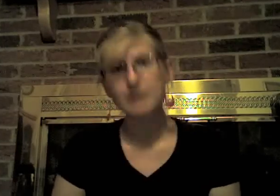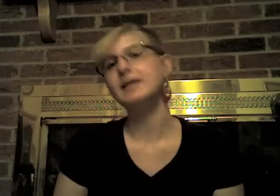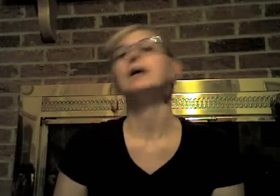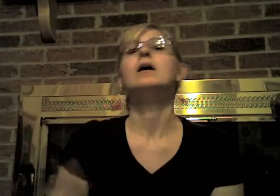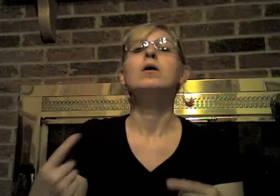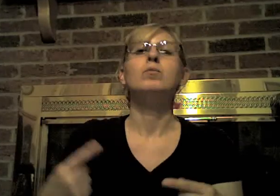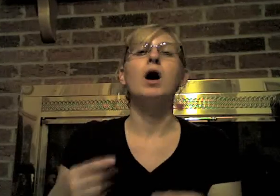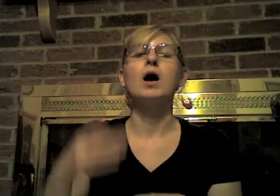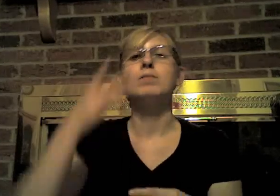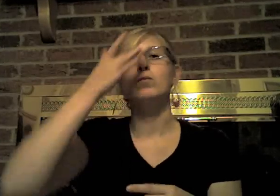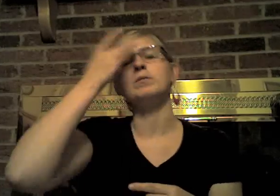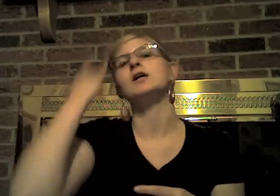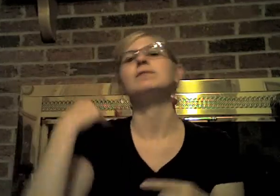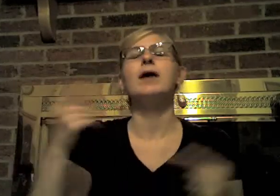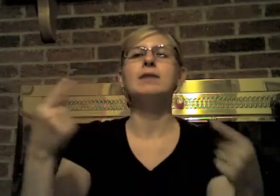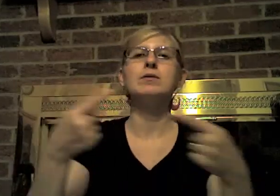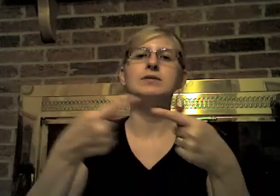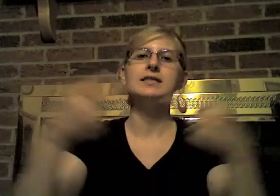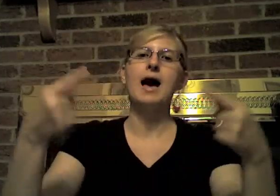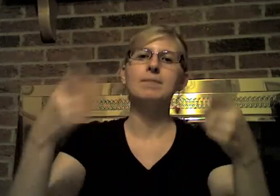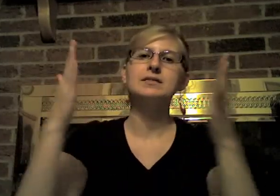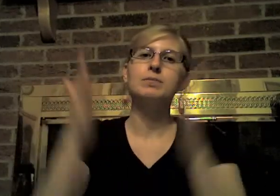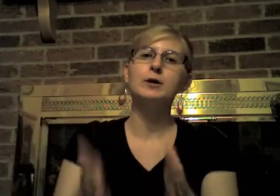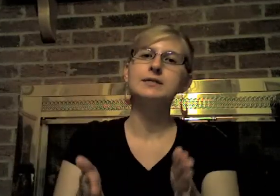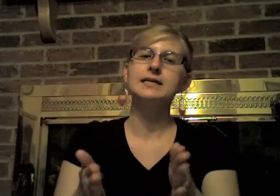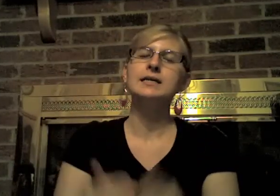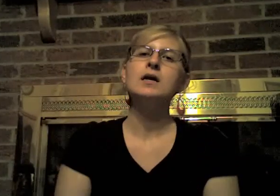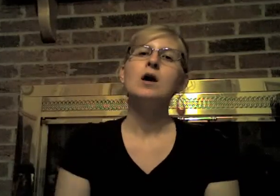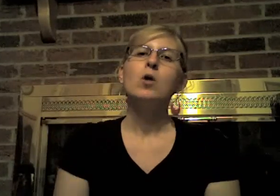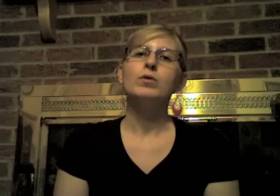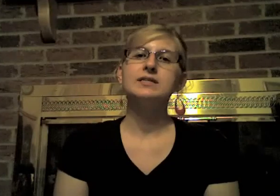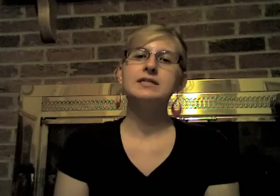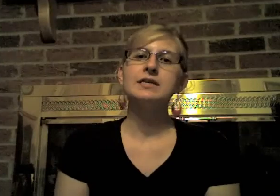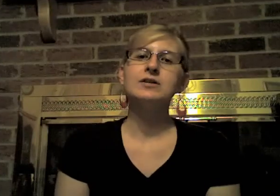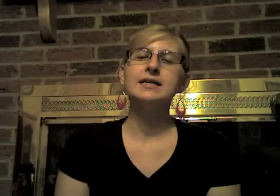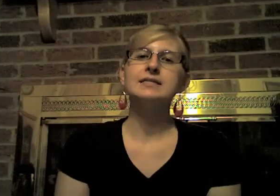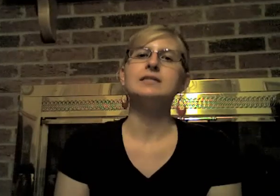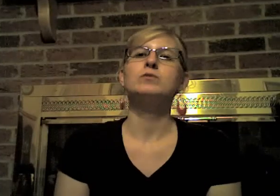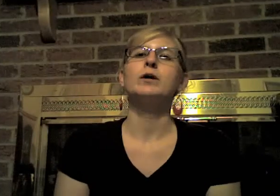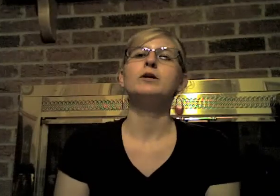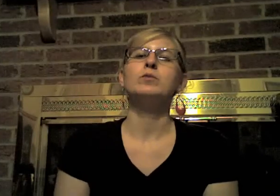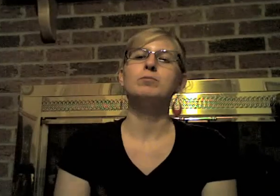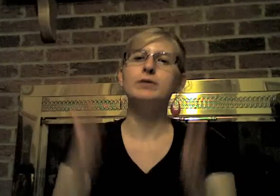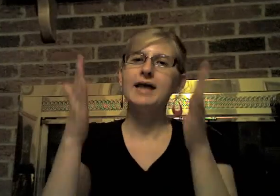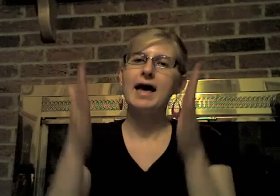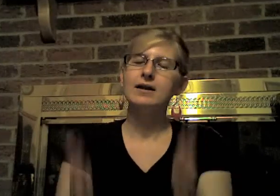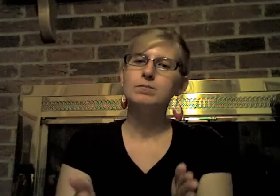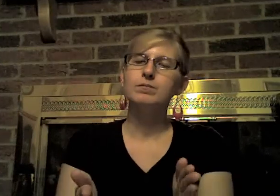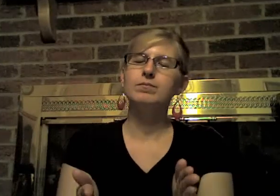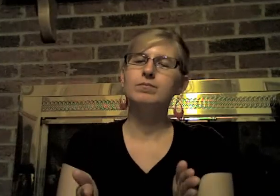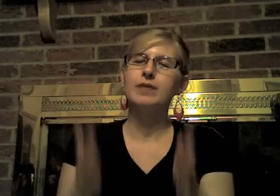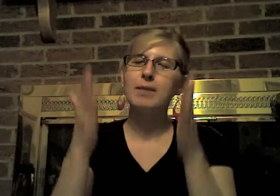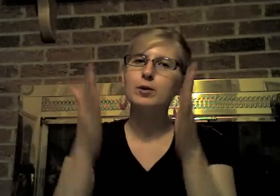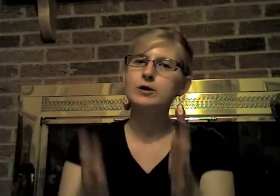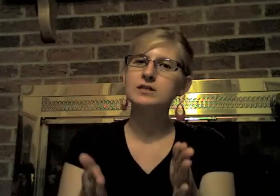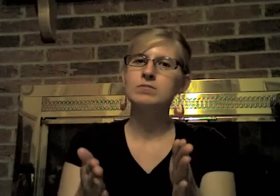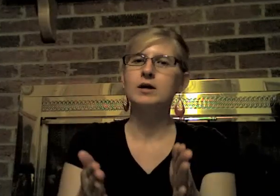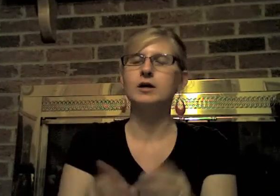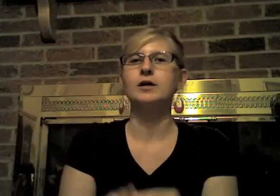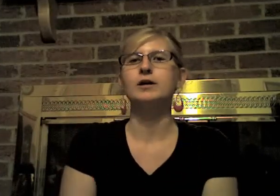Enemy. When we talked about enemy, we did the opposite person. Well, this is another instance where you would put that person marker